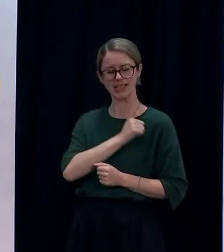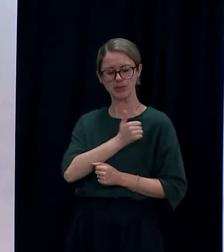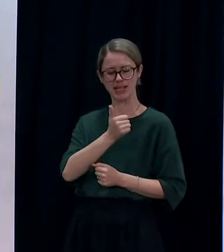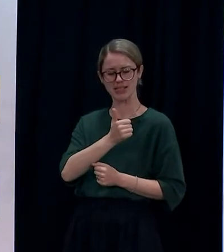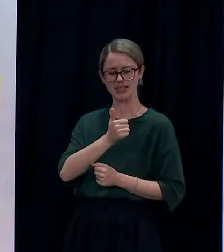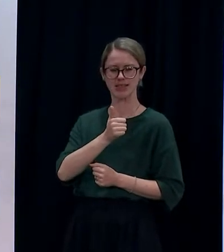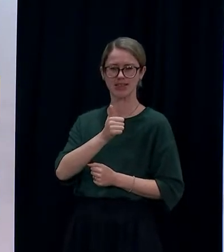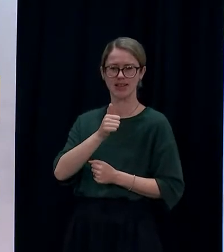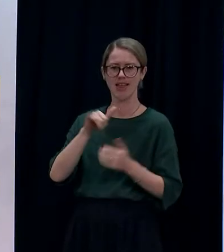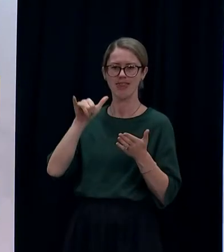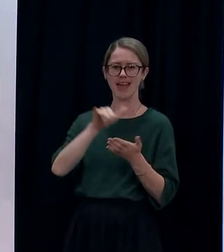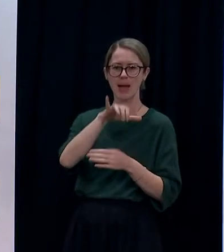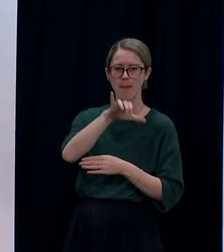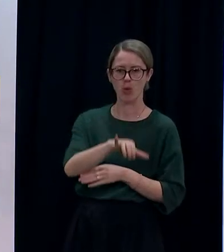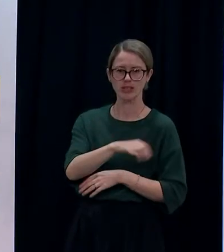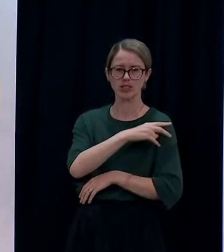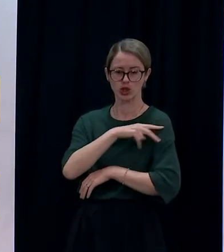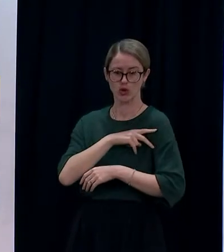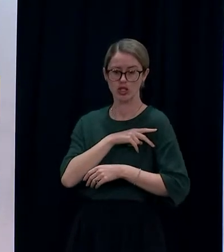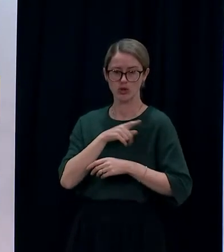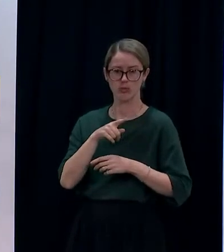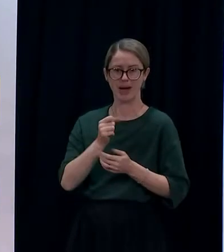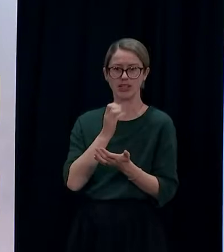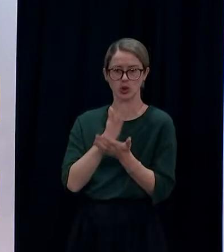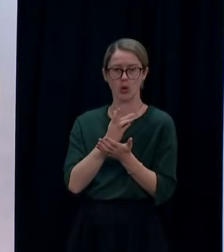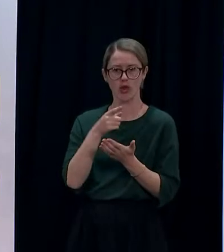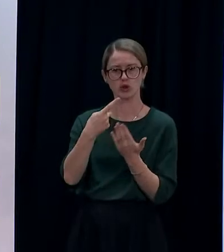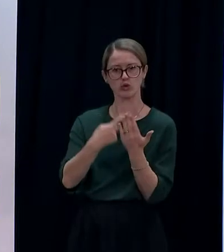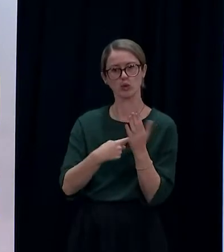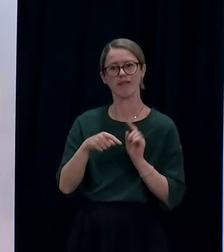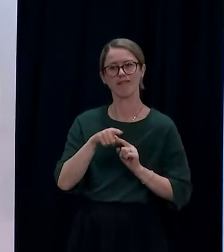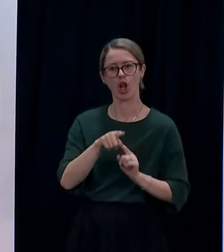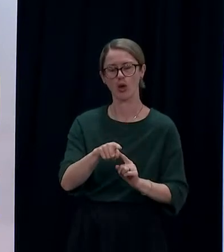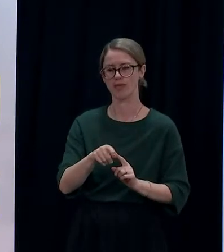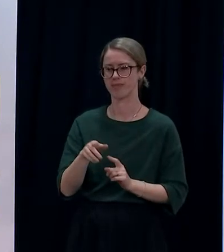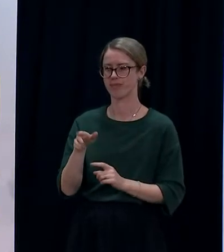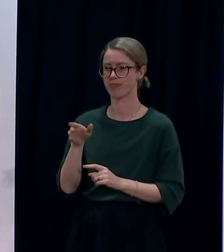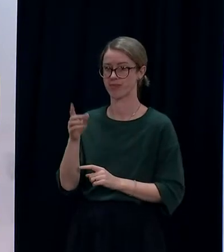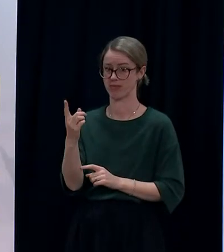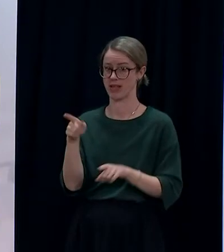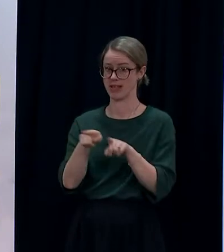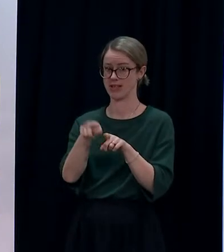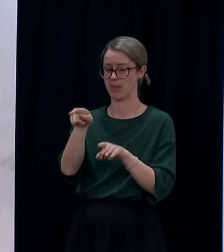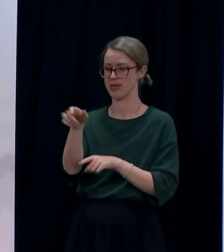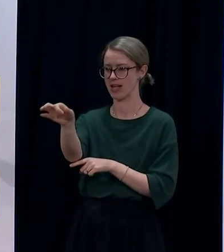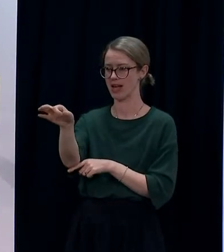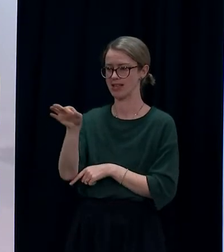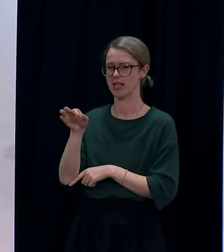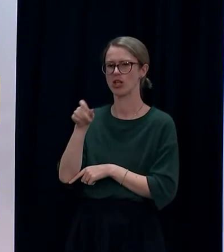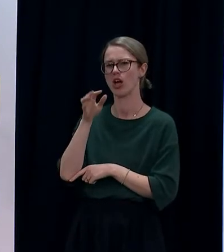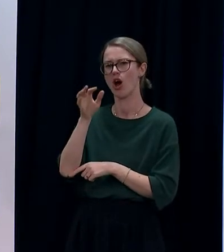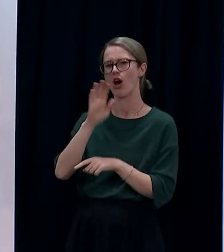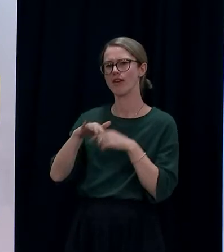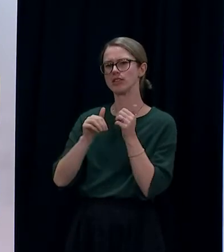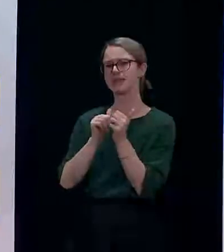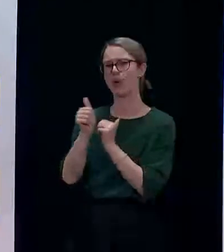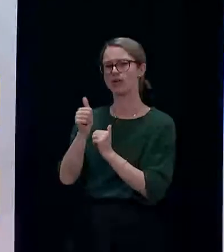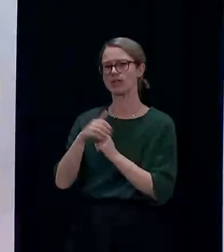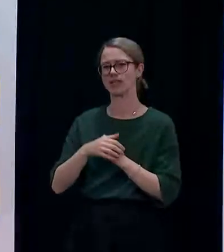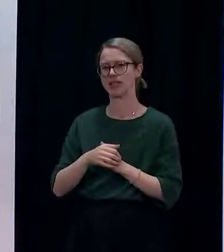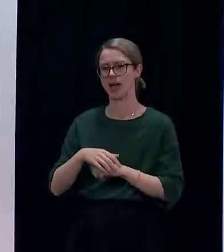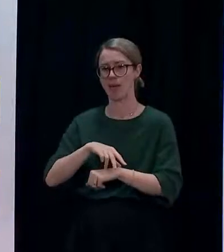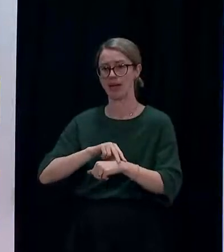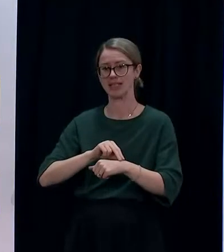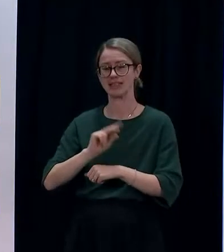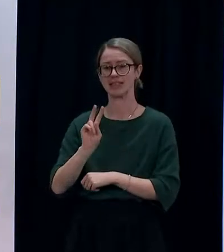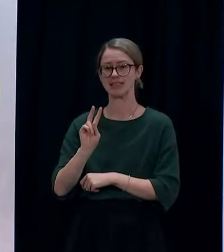aviation security that they will be enforcing that, and I'm sure they're aware of that. And just one, as Sports Minister, police have issued a second